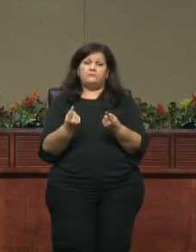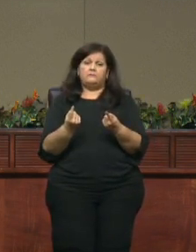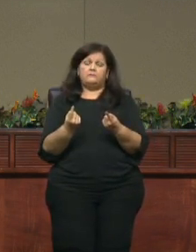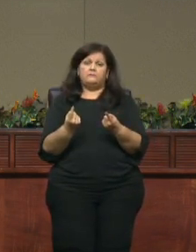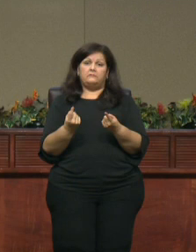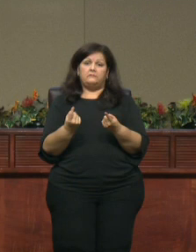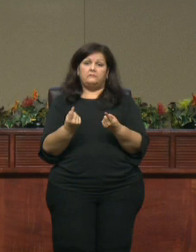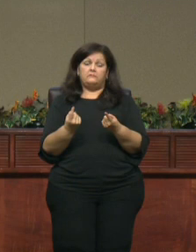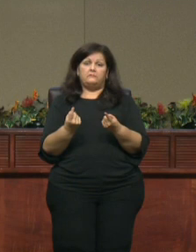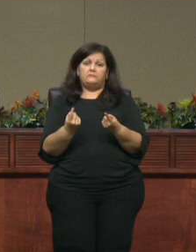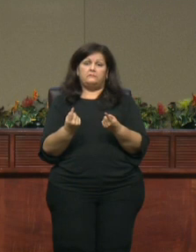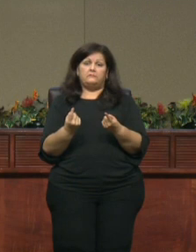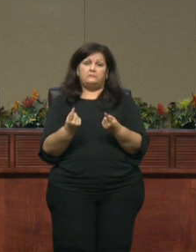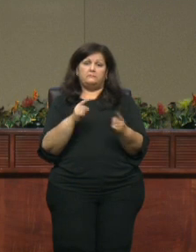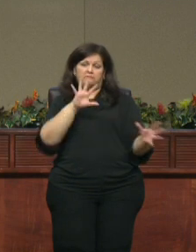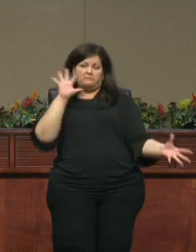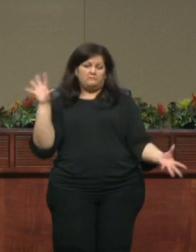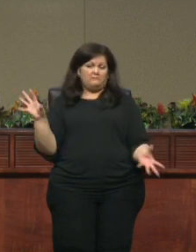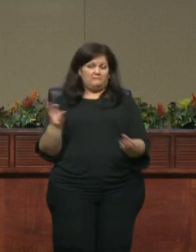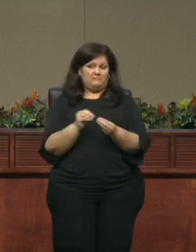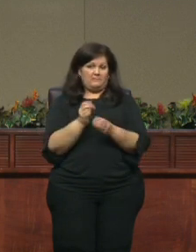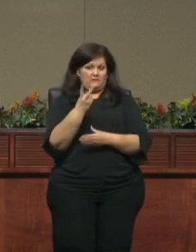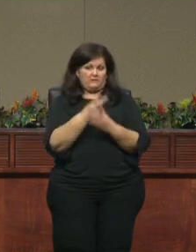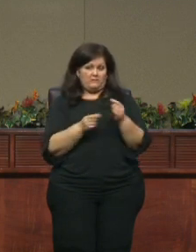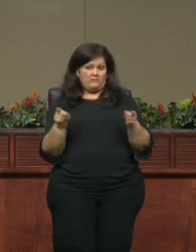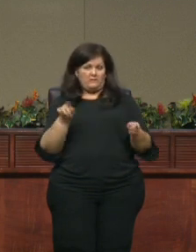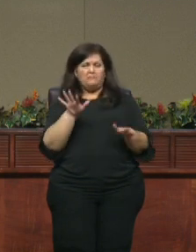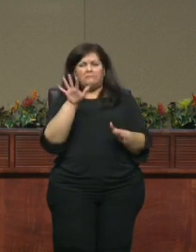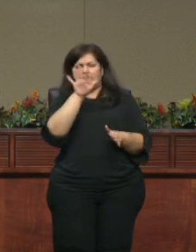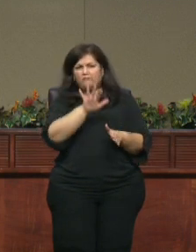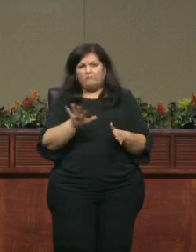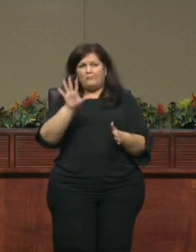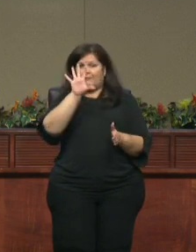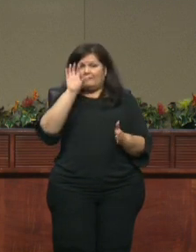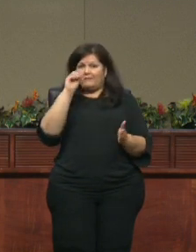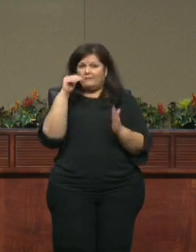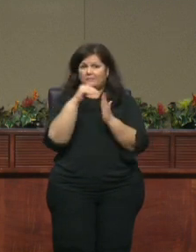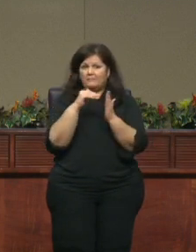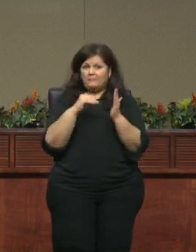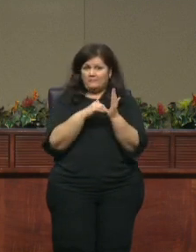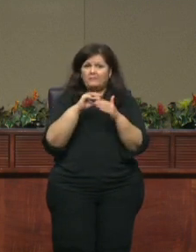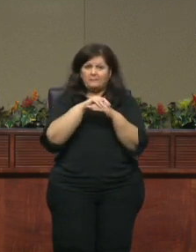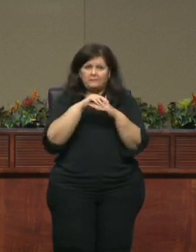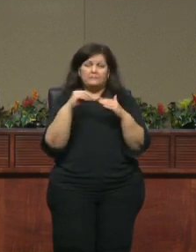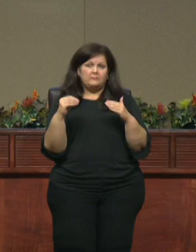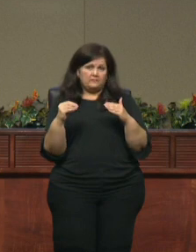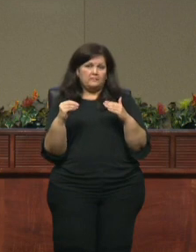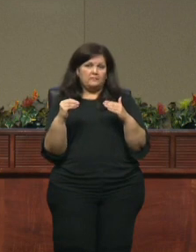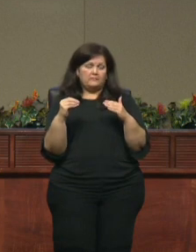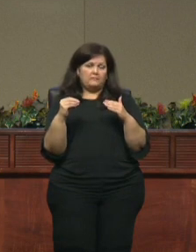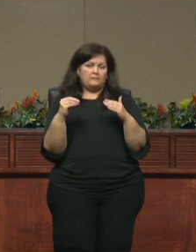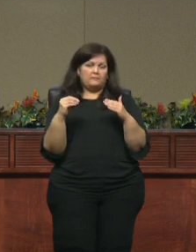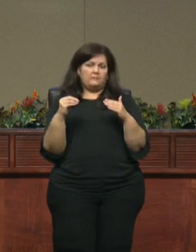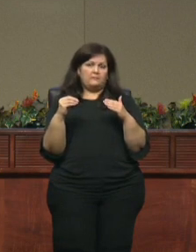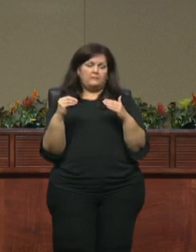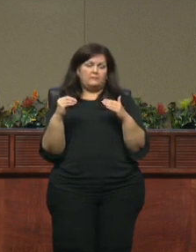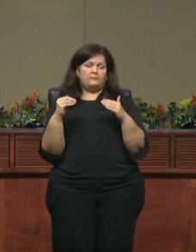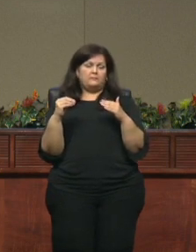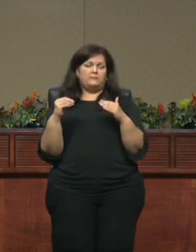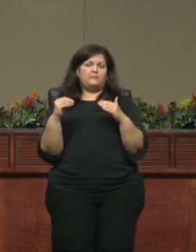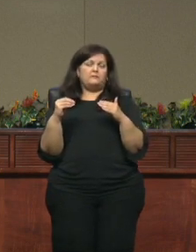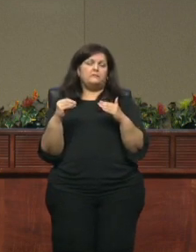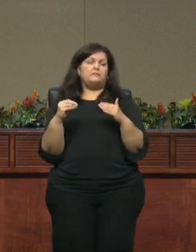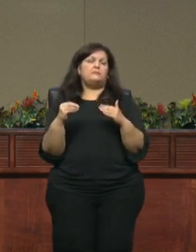provided approximately $50 million combined to individuals, families,